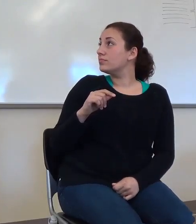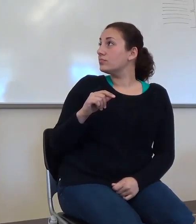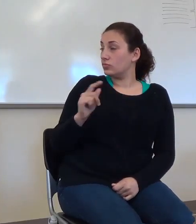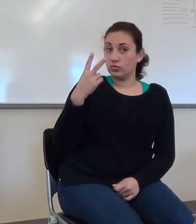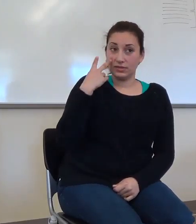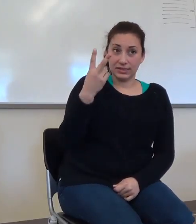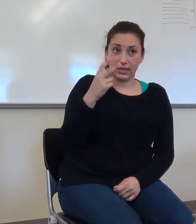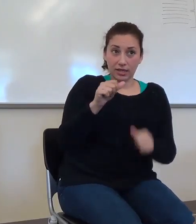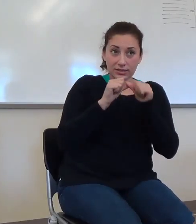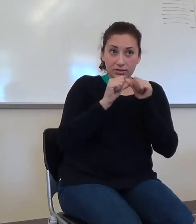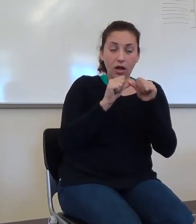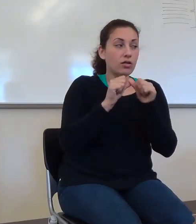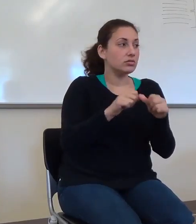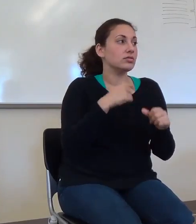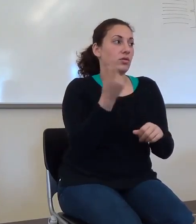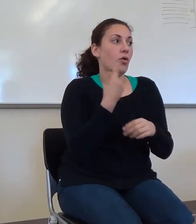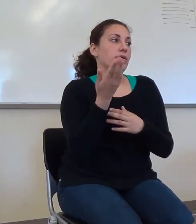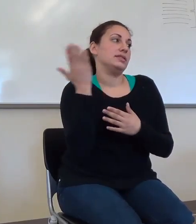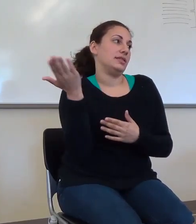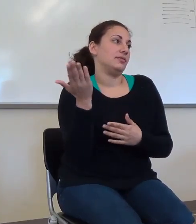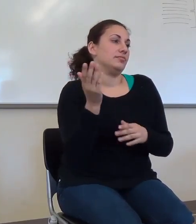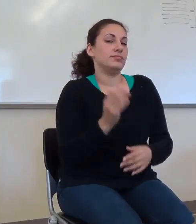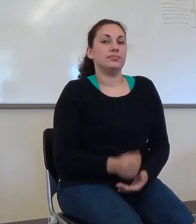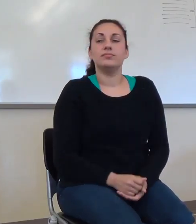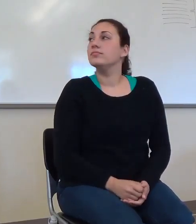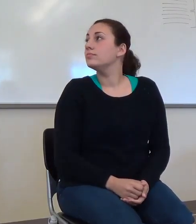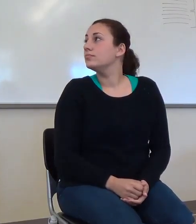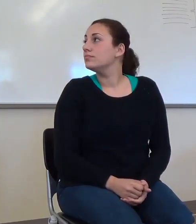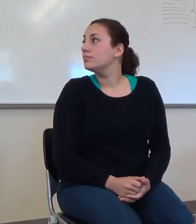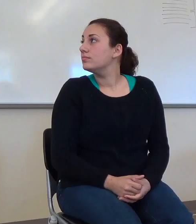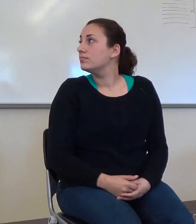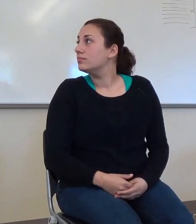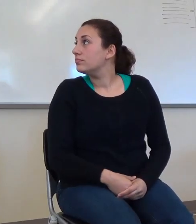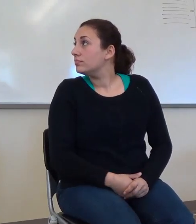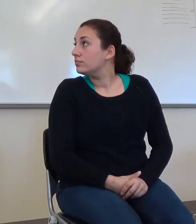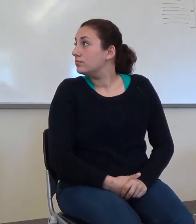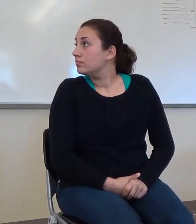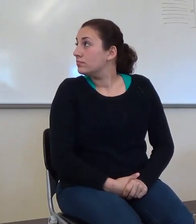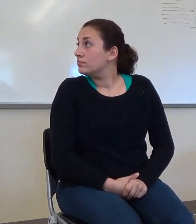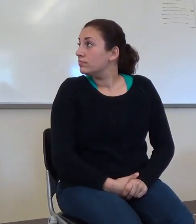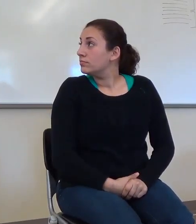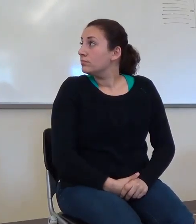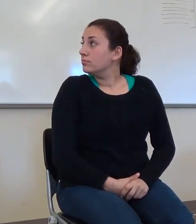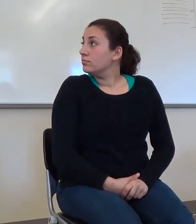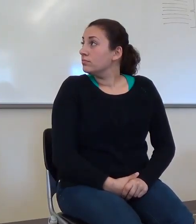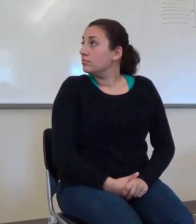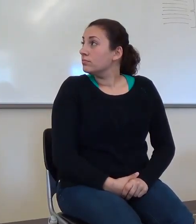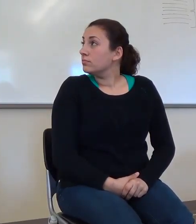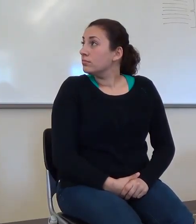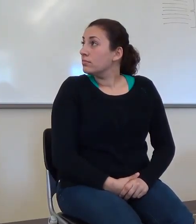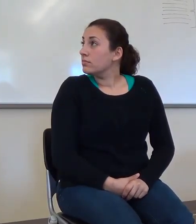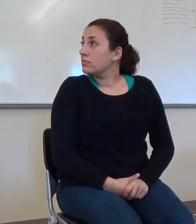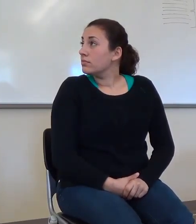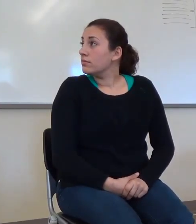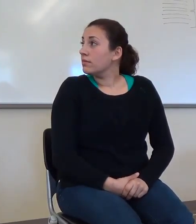a constant presence. Okay, so this looks pretty constant. Again, you